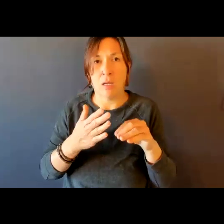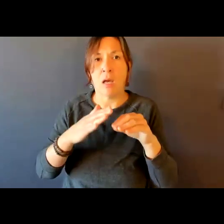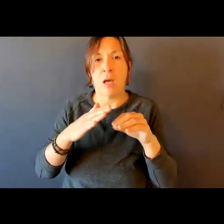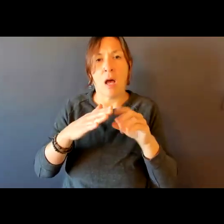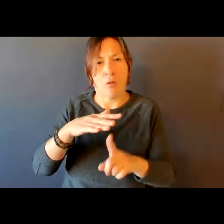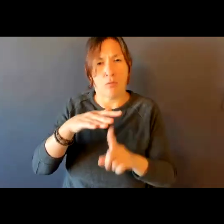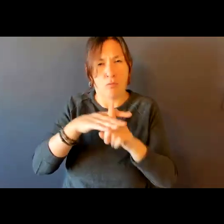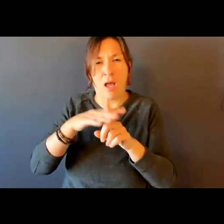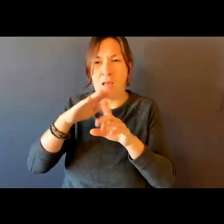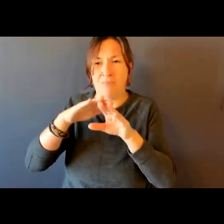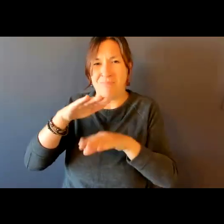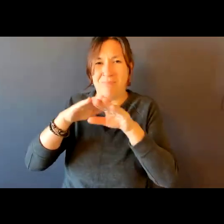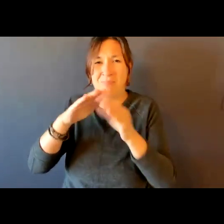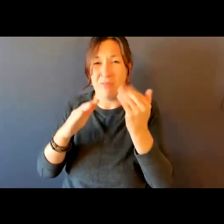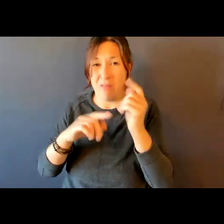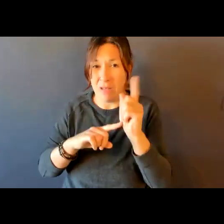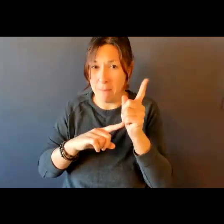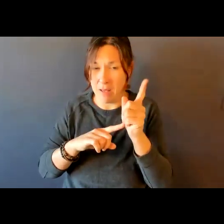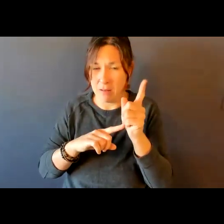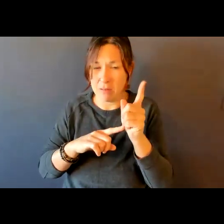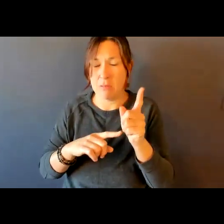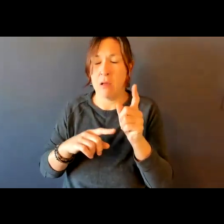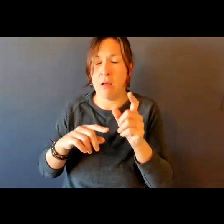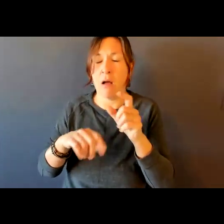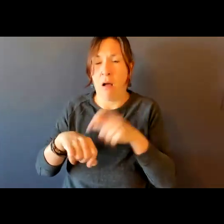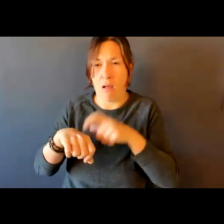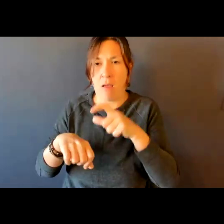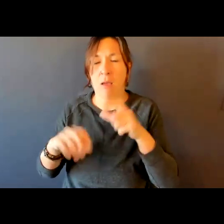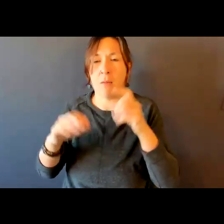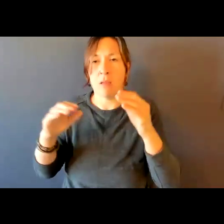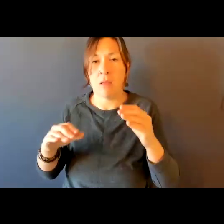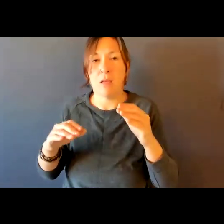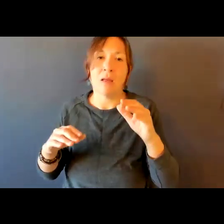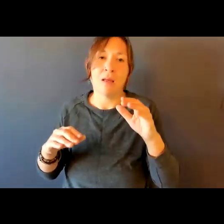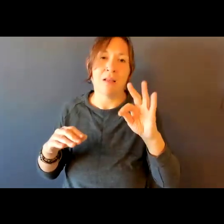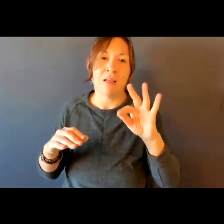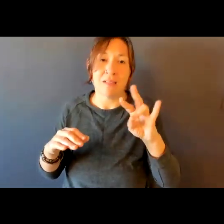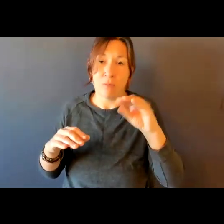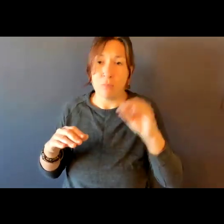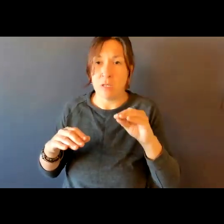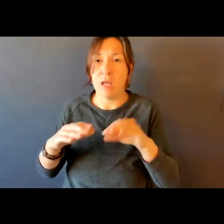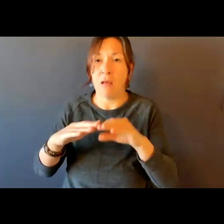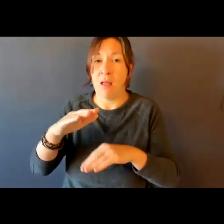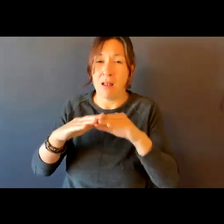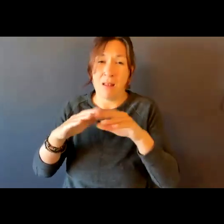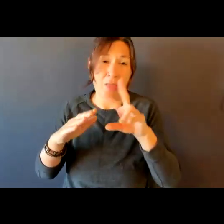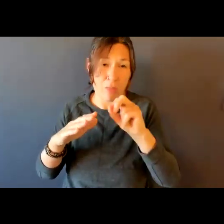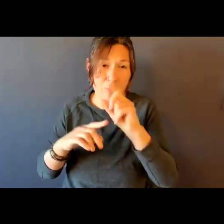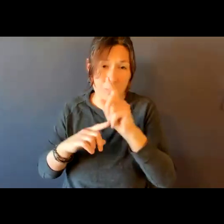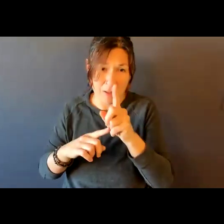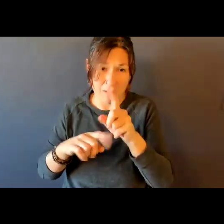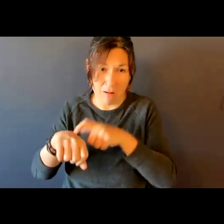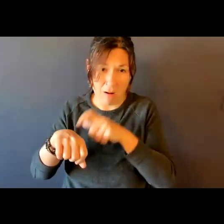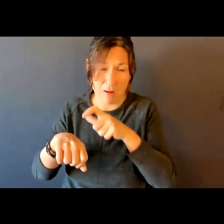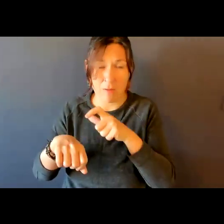minutes of on time, and 97% arrived within 30 minutes of on time. Our